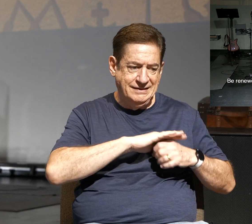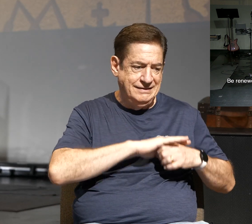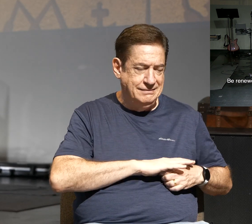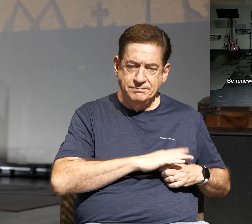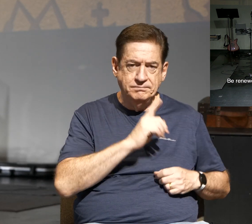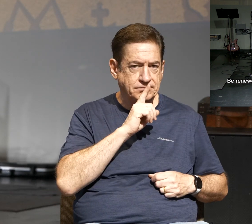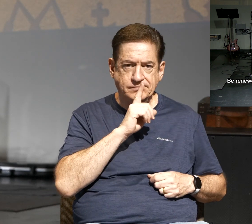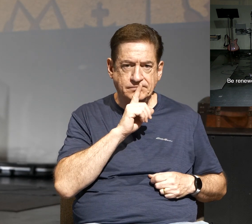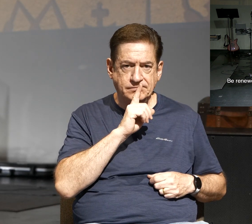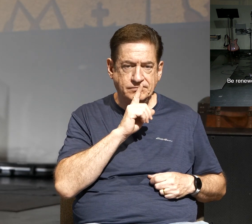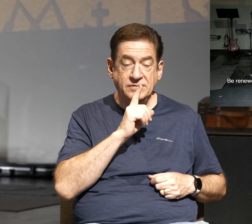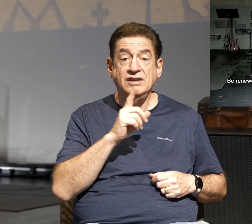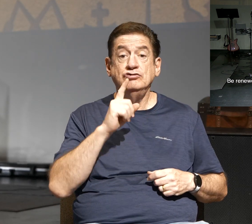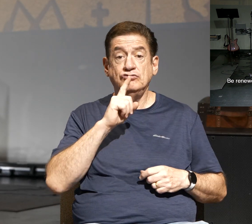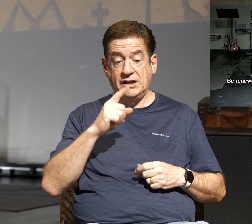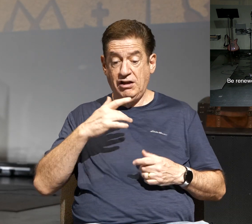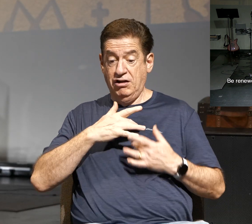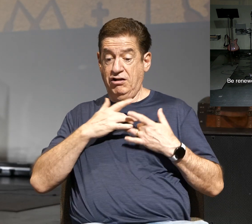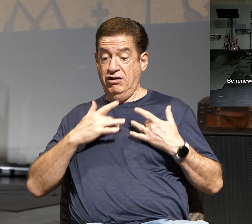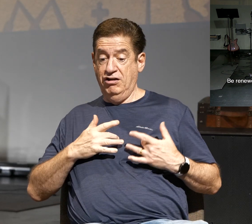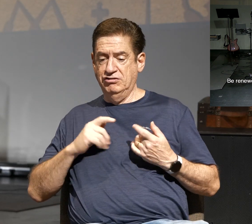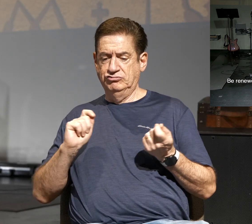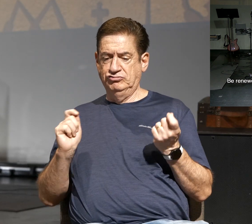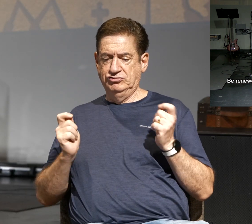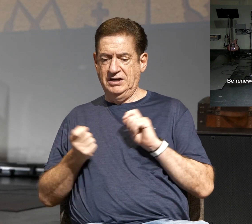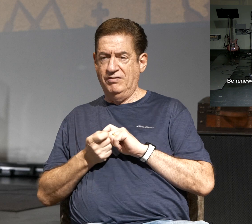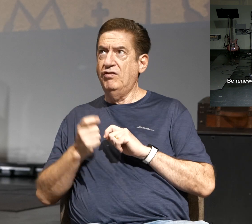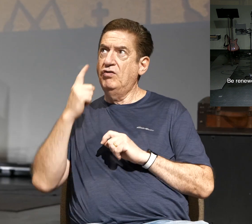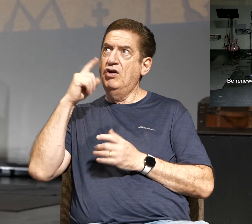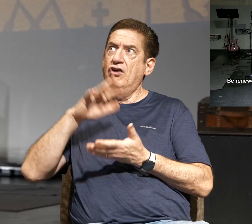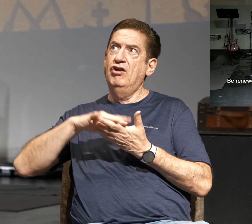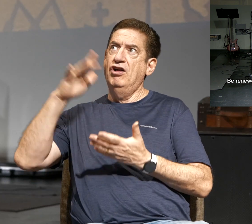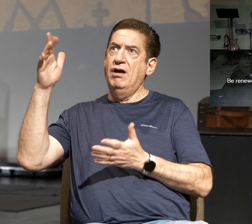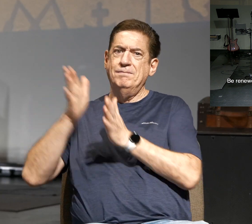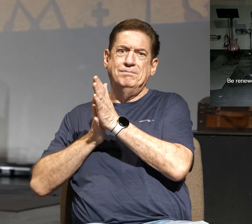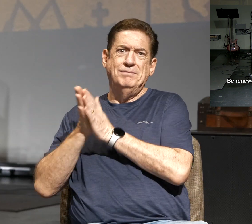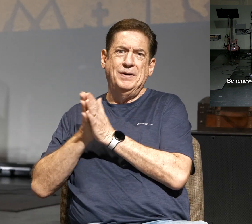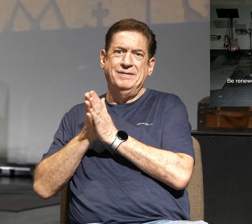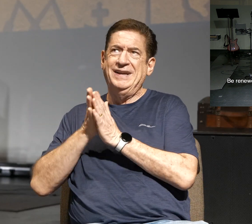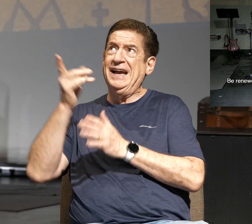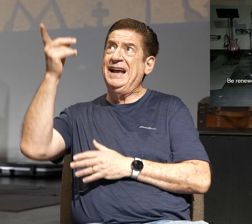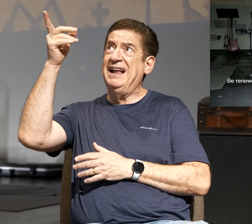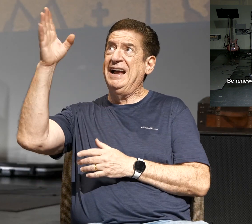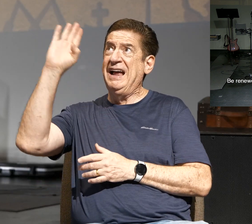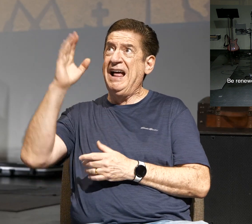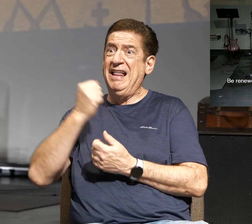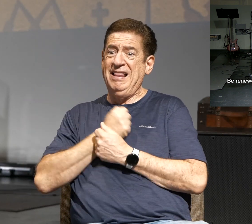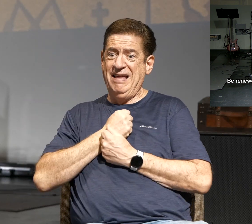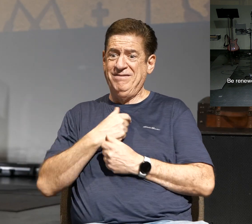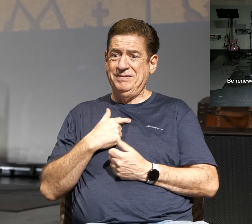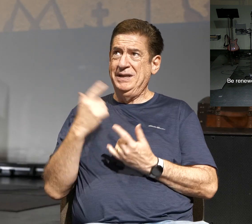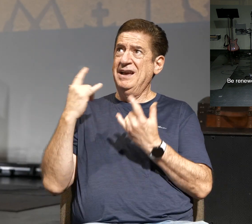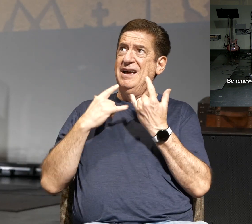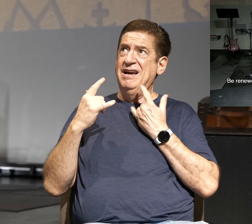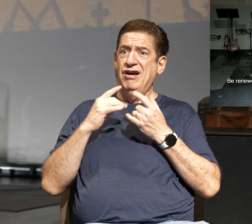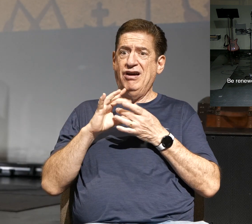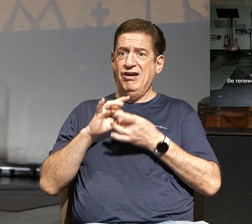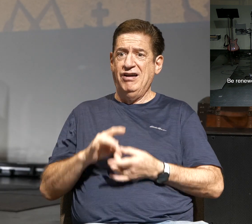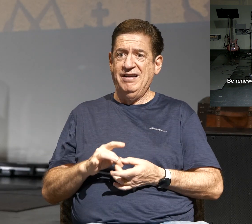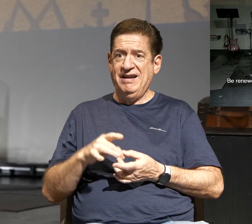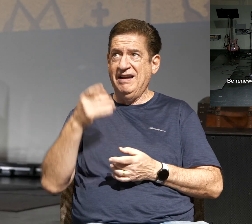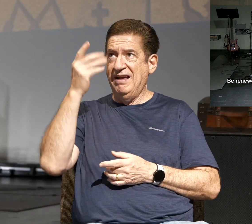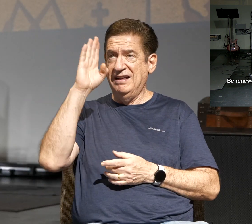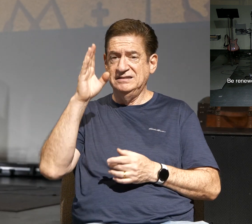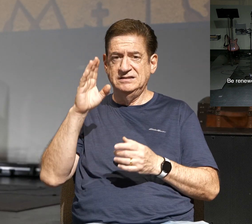heart for the glory of God, motivated by the love of God, according to God's word.